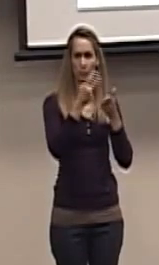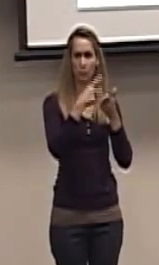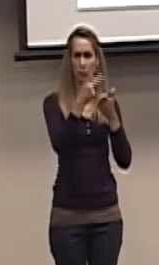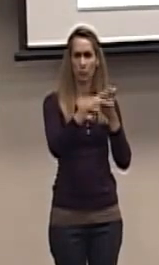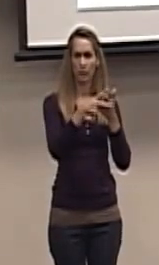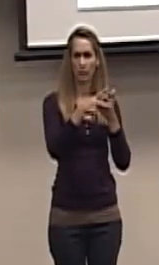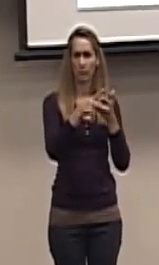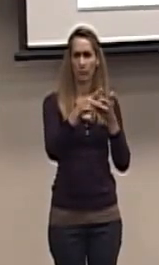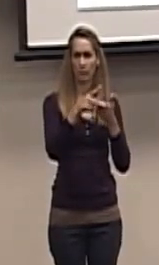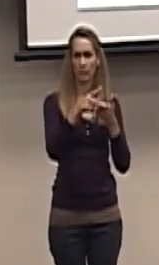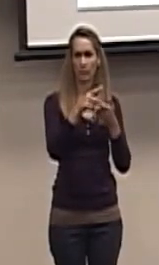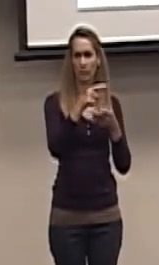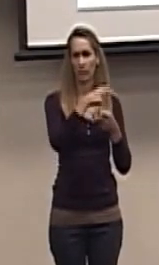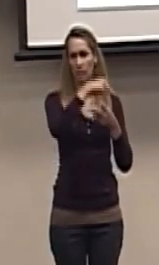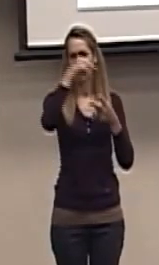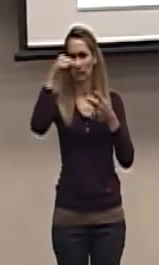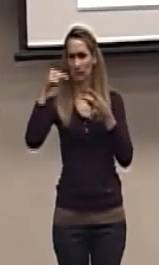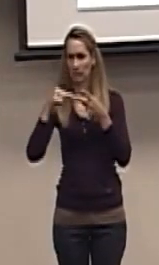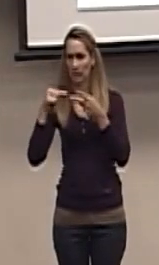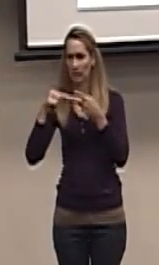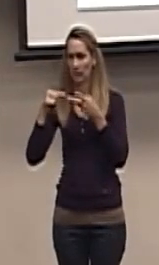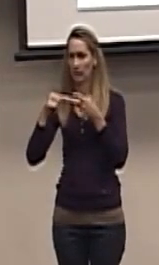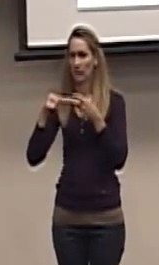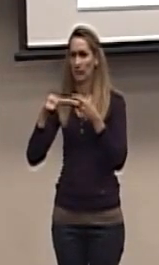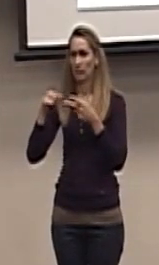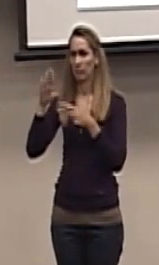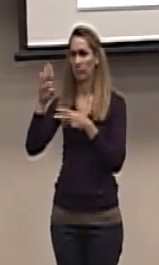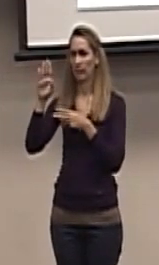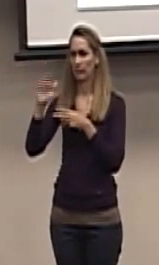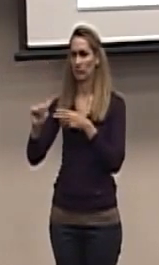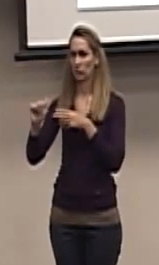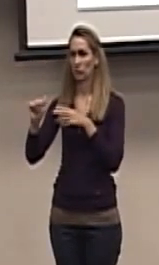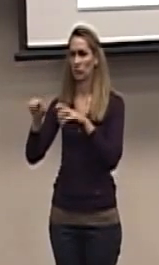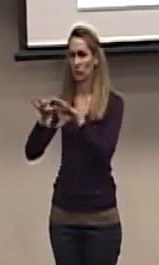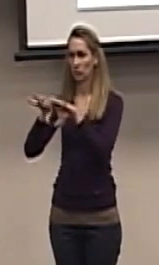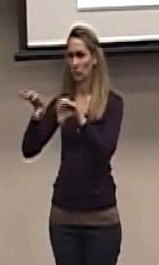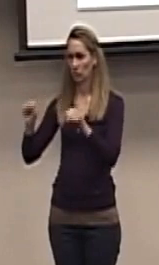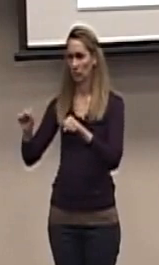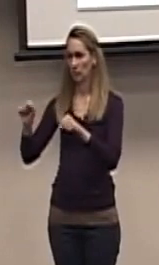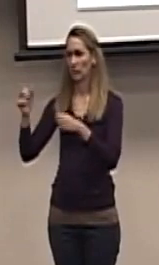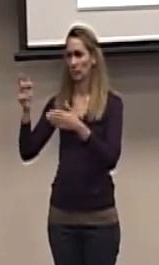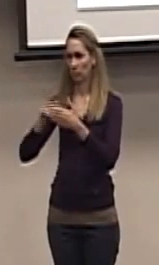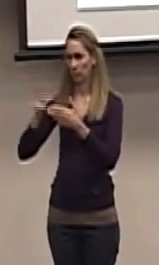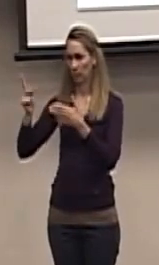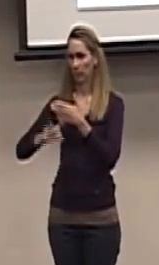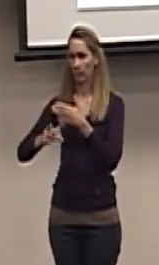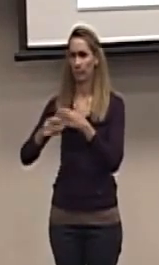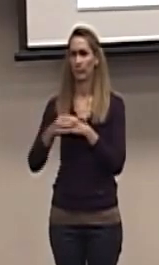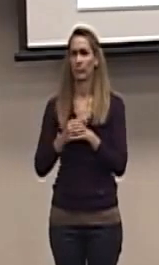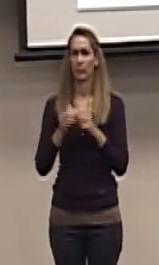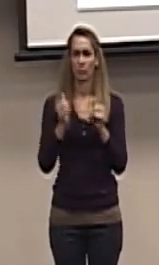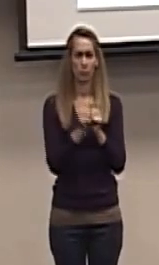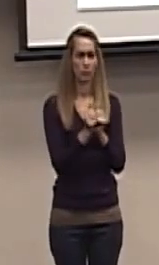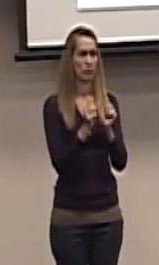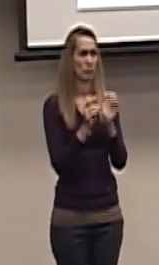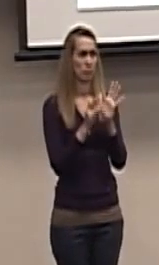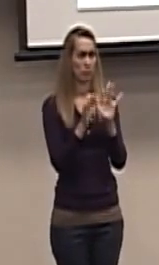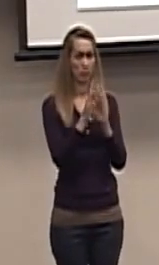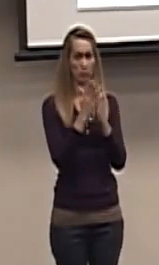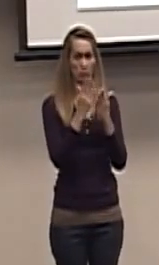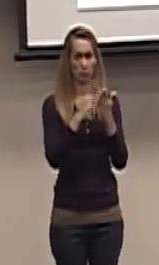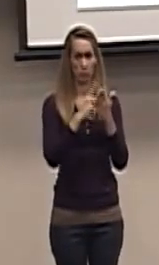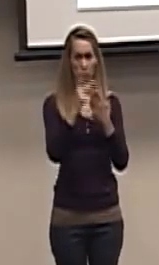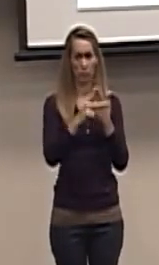second is accredited bachelor degree and diploma programs. With the Bible programs, we